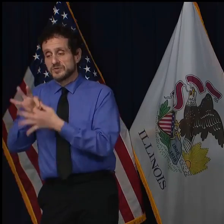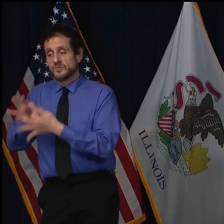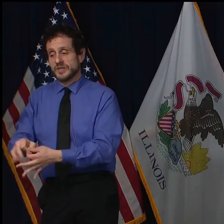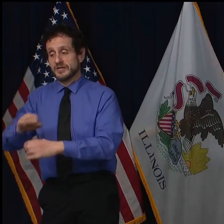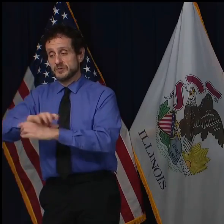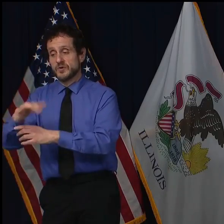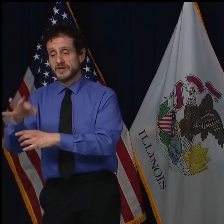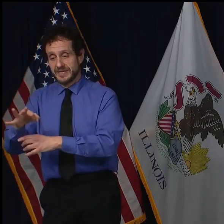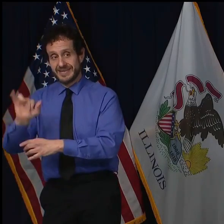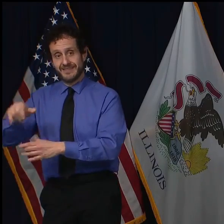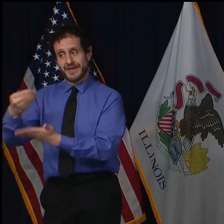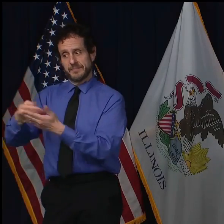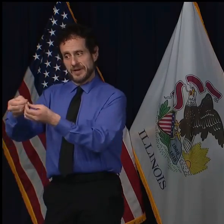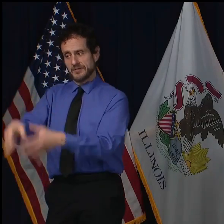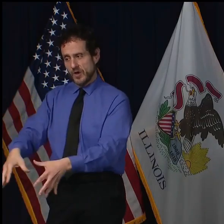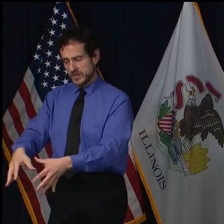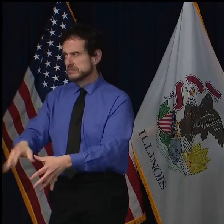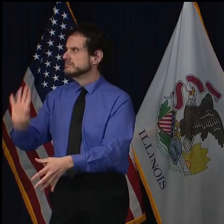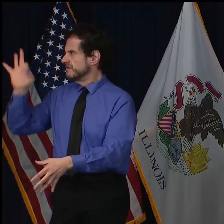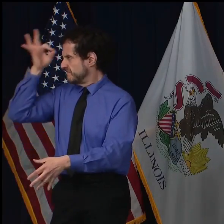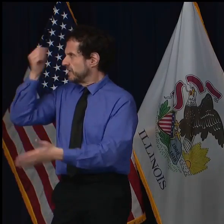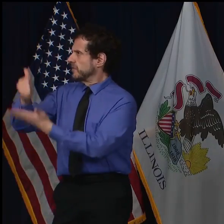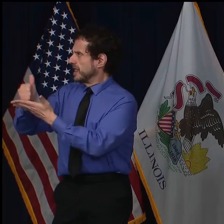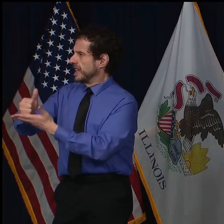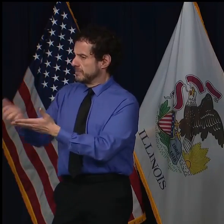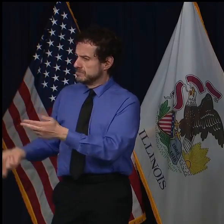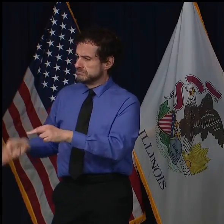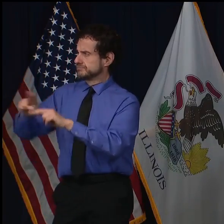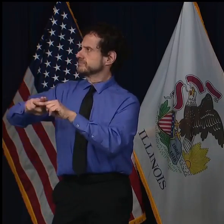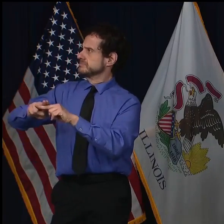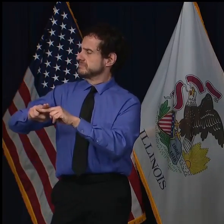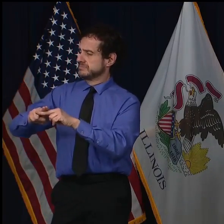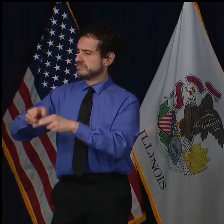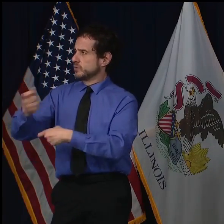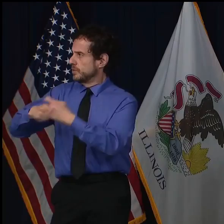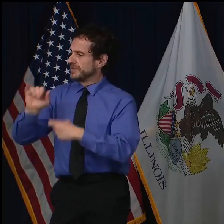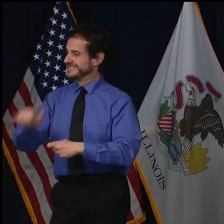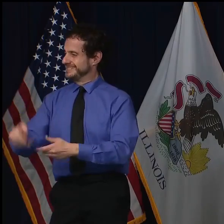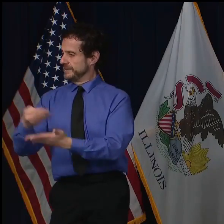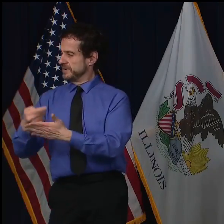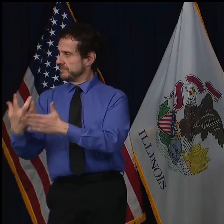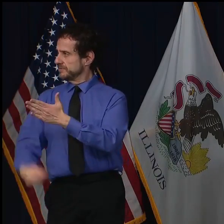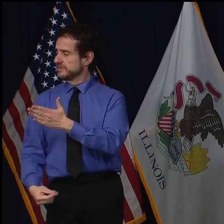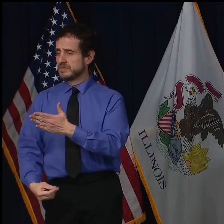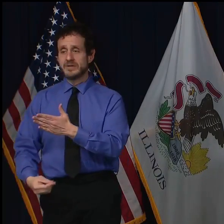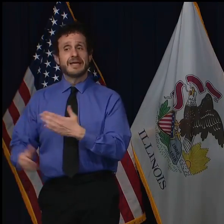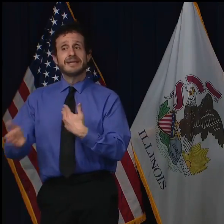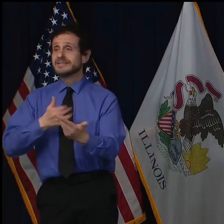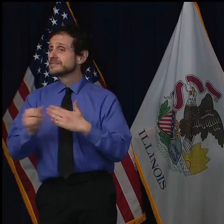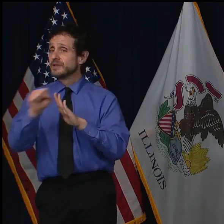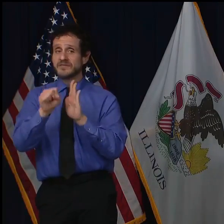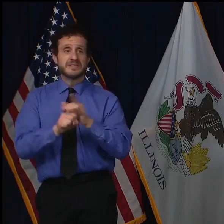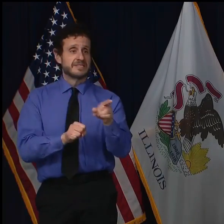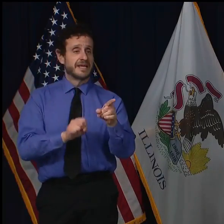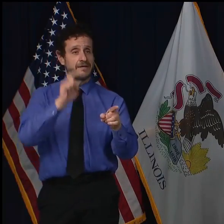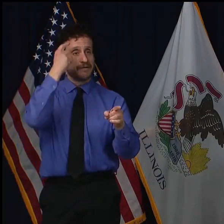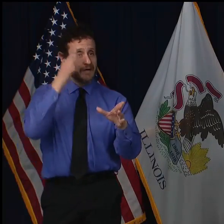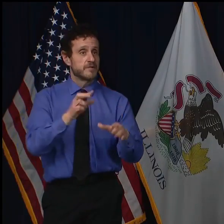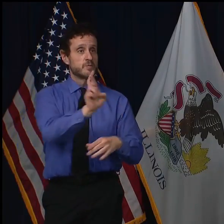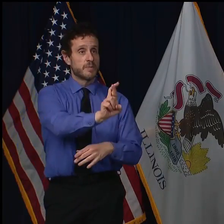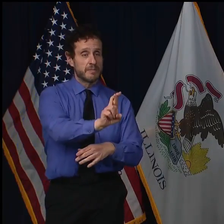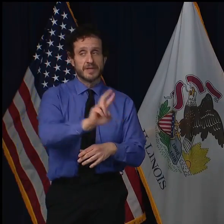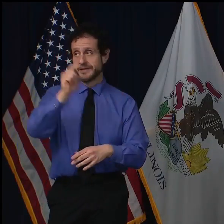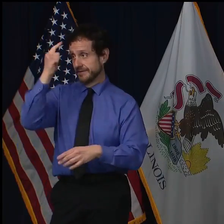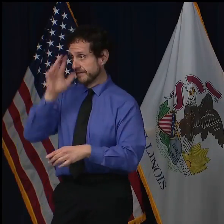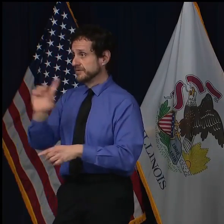because of this virus. Everybody's experienced this. You can go to the most Republican state, the most Democratic state. I